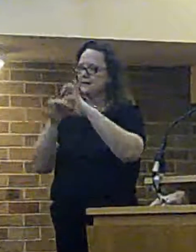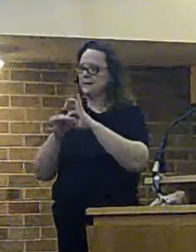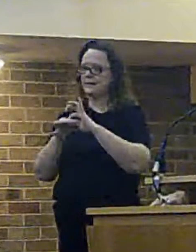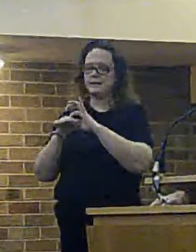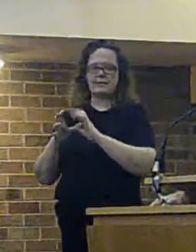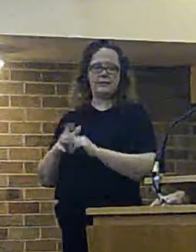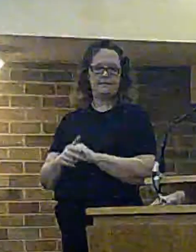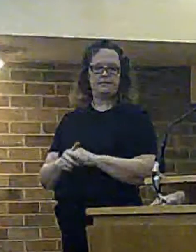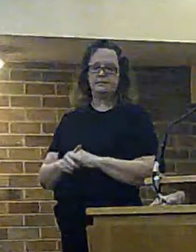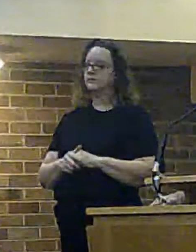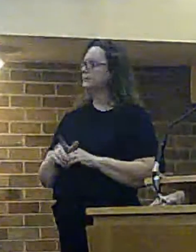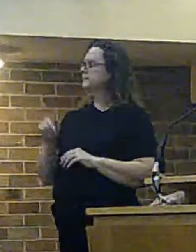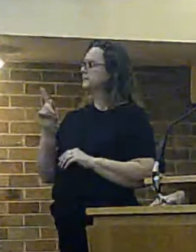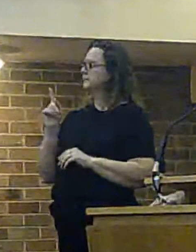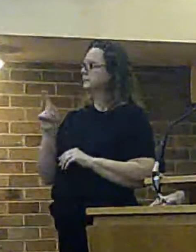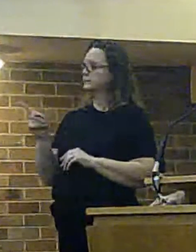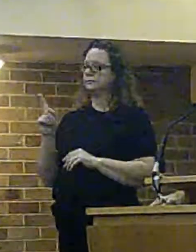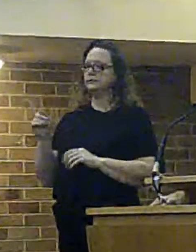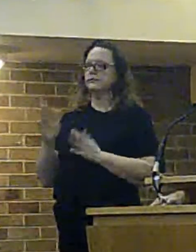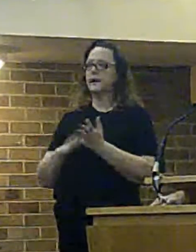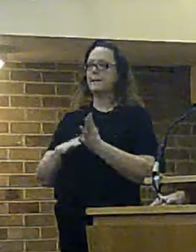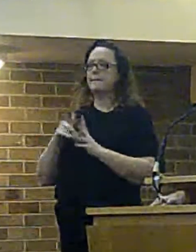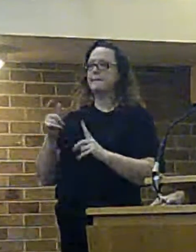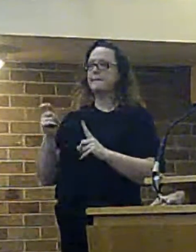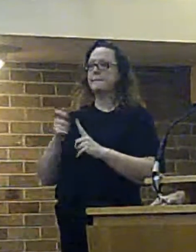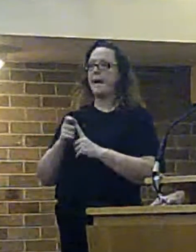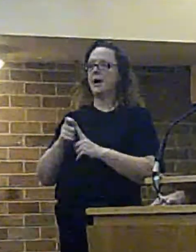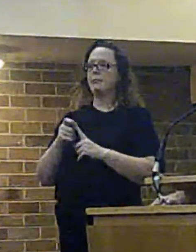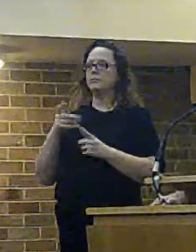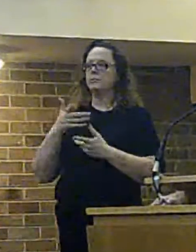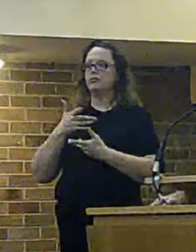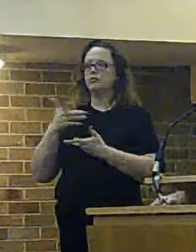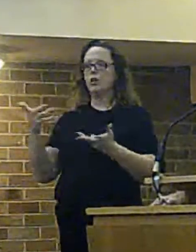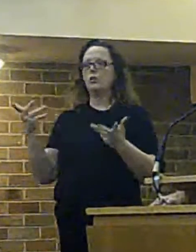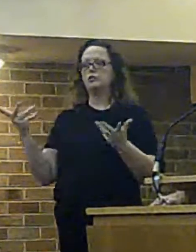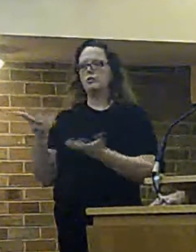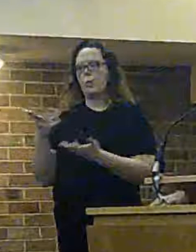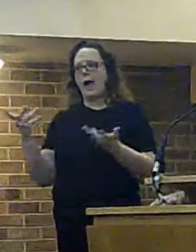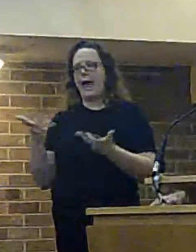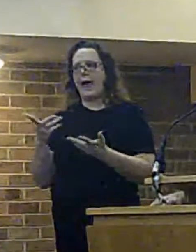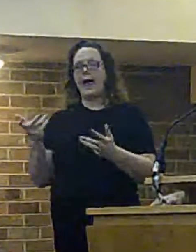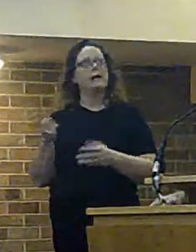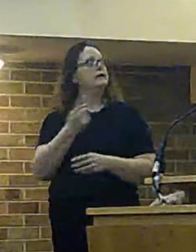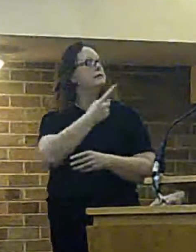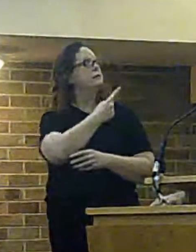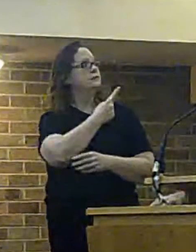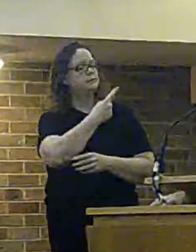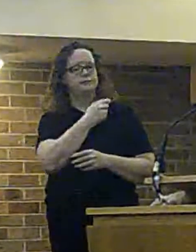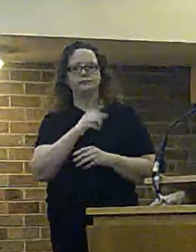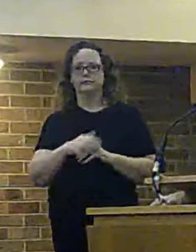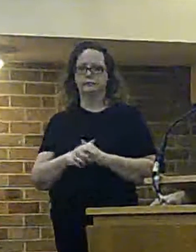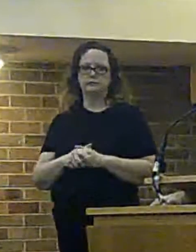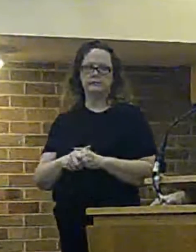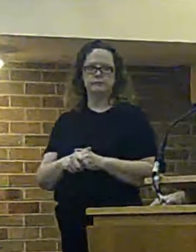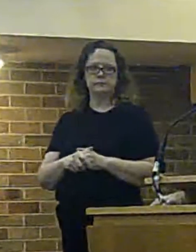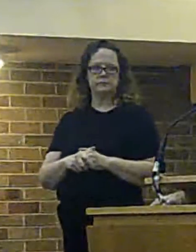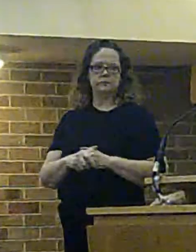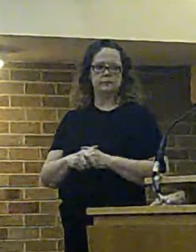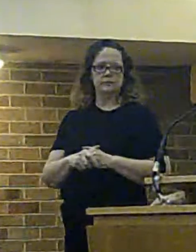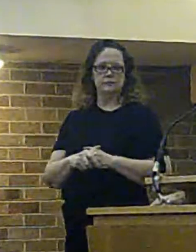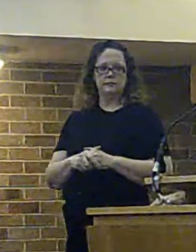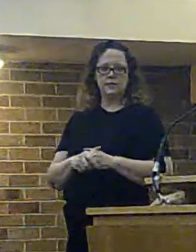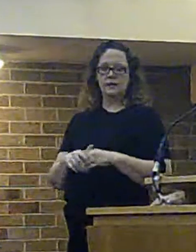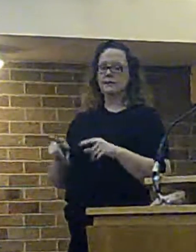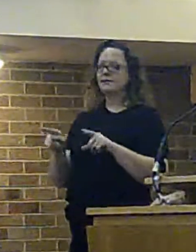The map up here is that shows you the location. I'm sure everyone here is aware of the site. But what I've done is given the